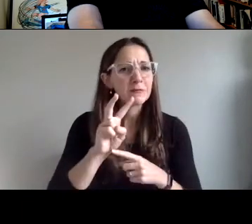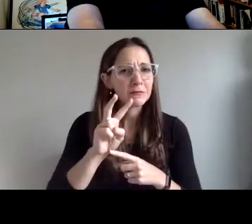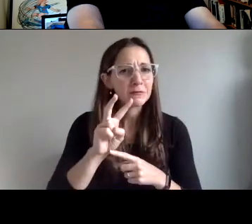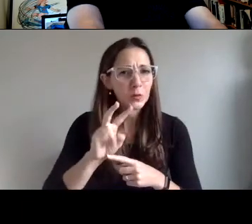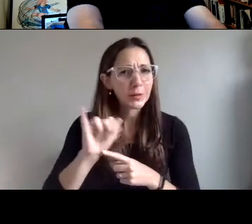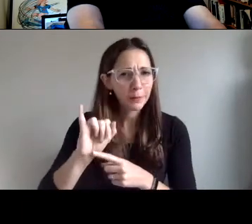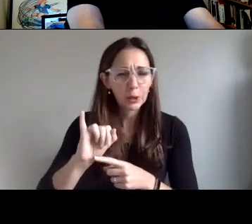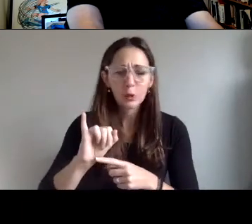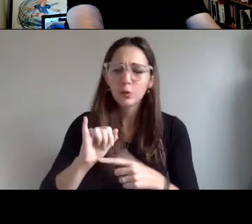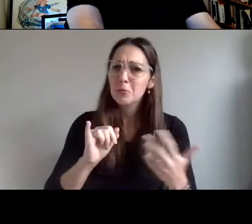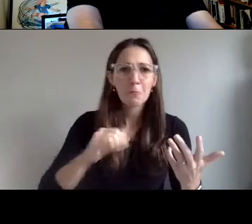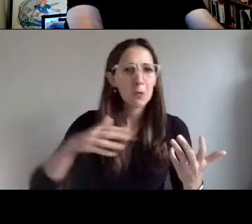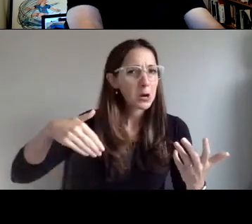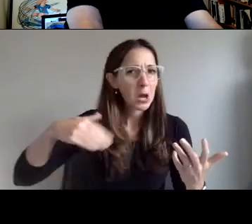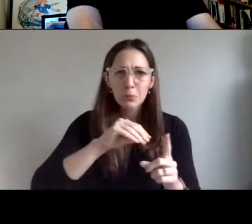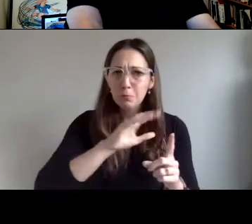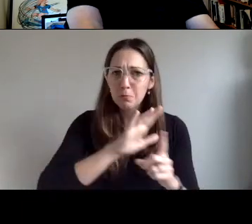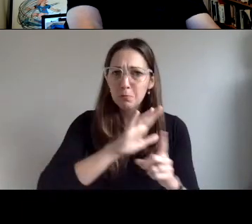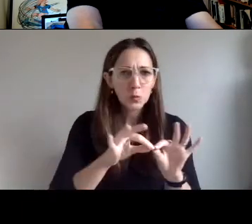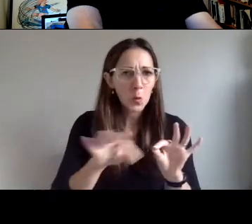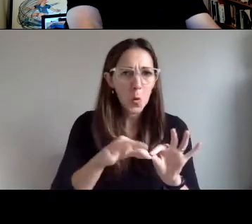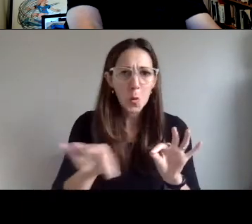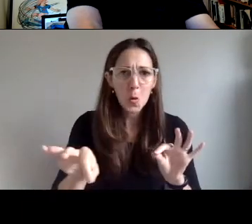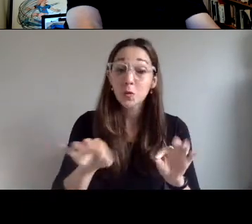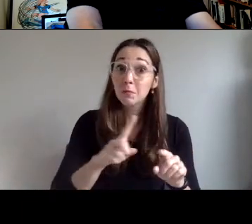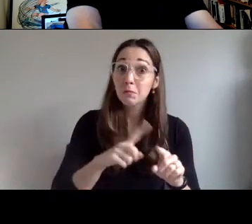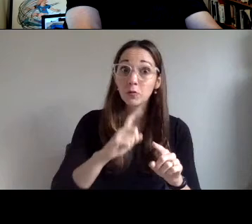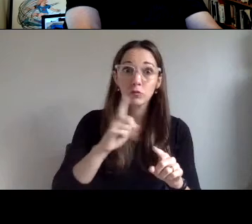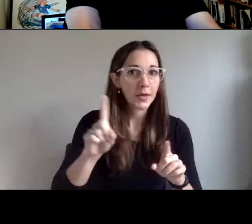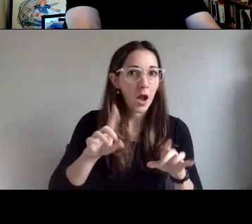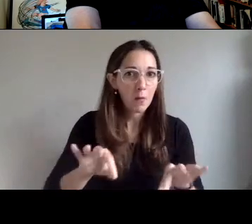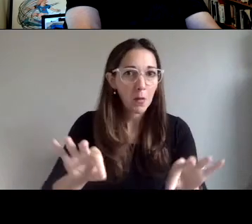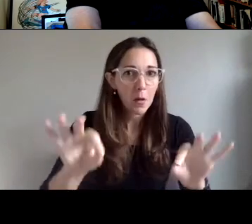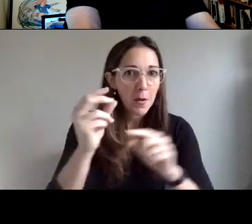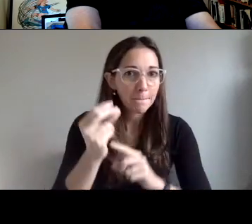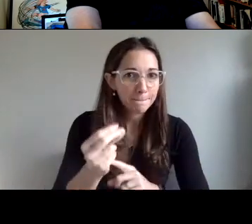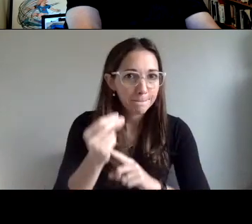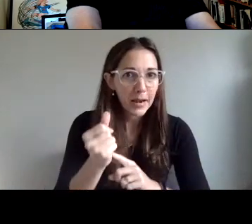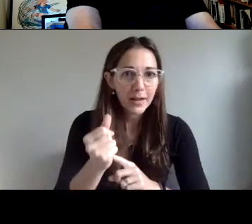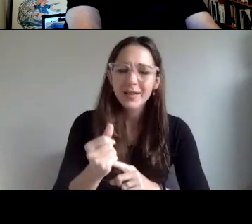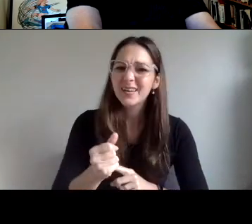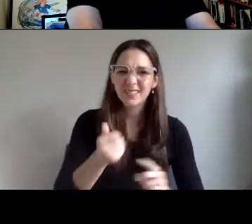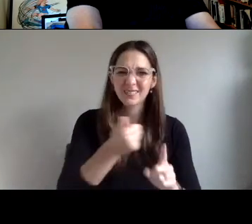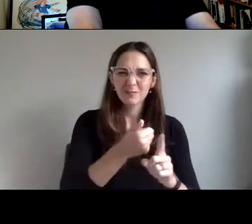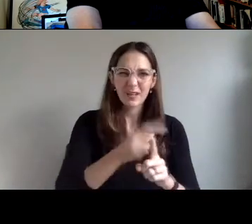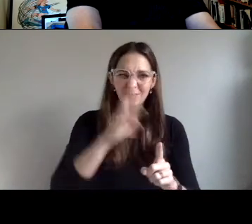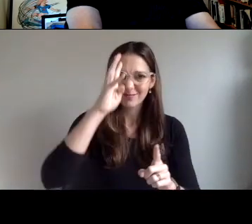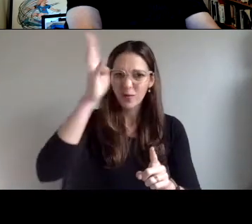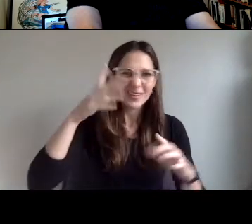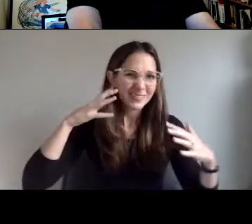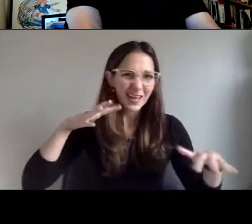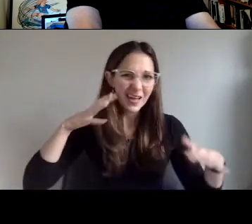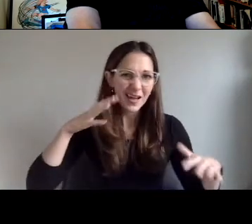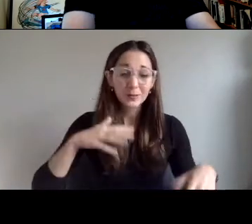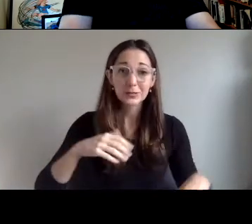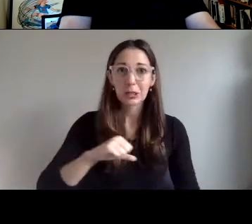they loved it. Now they immediately created their own custom sounds, which you can do. There were burps and things like that boys